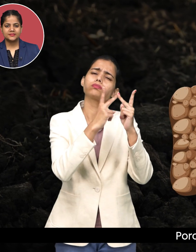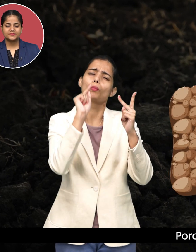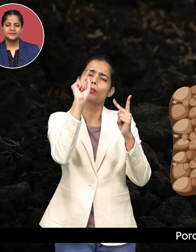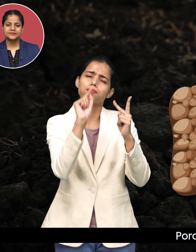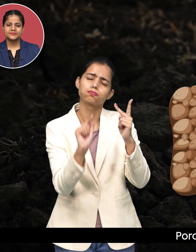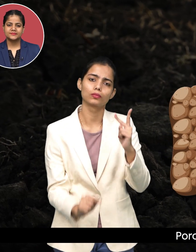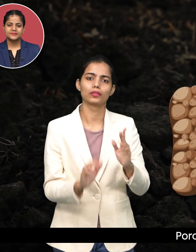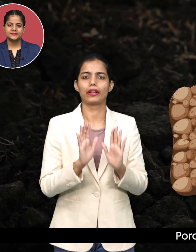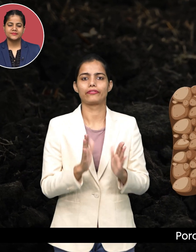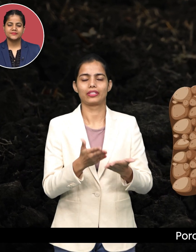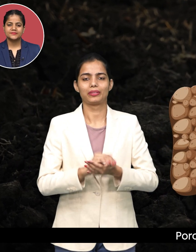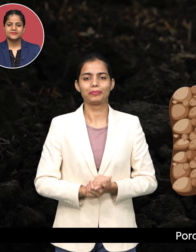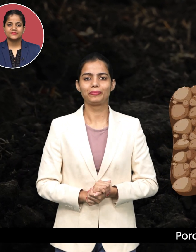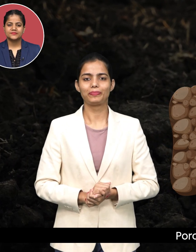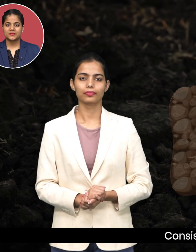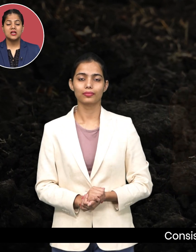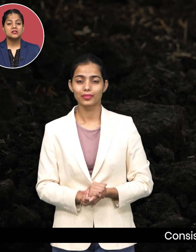porosity,